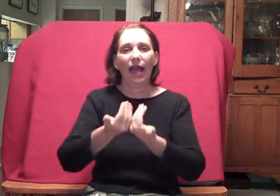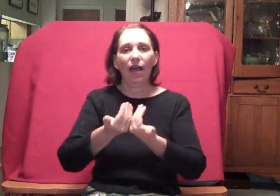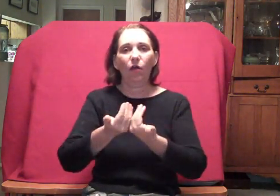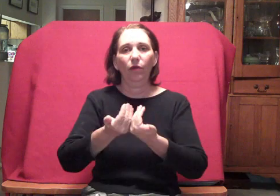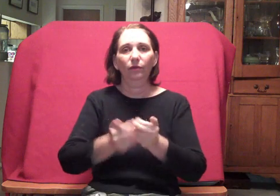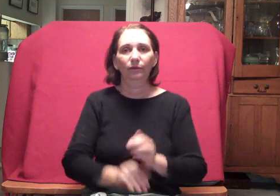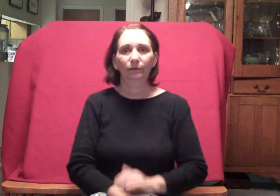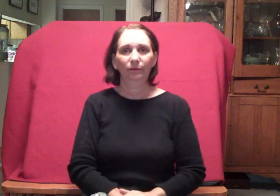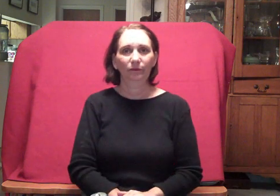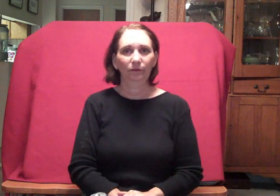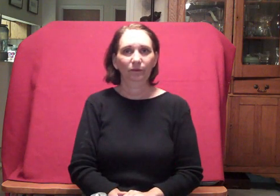how.